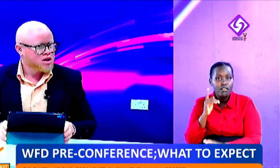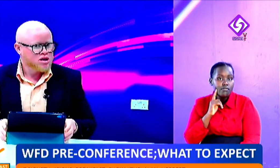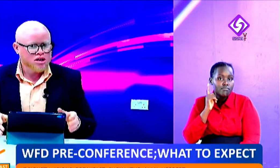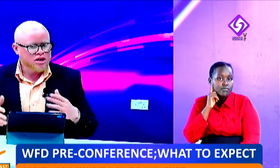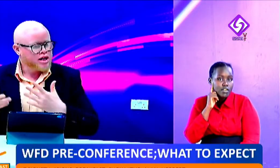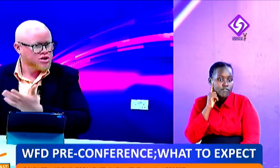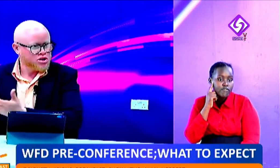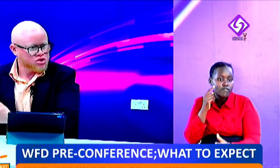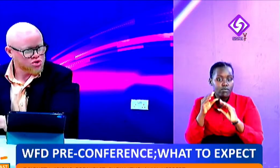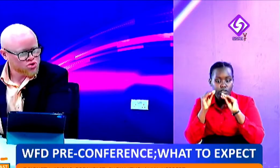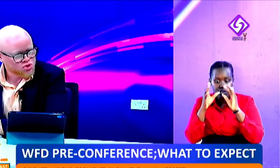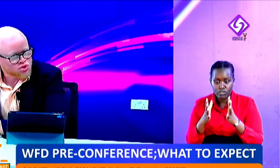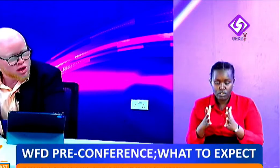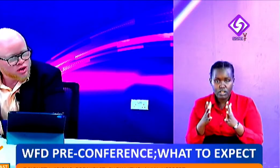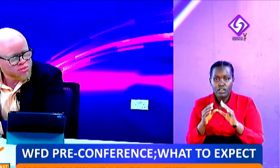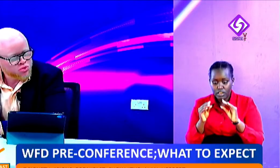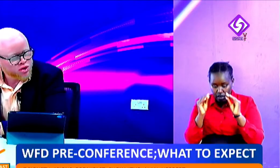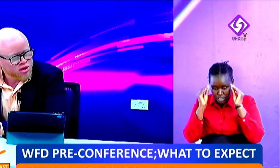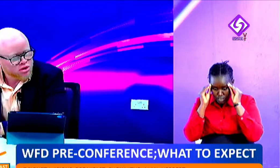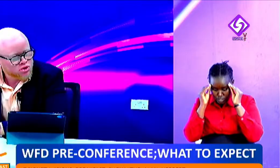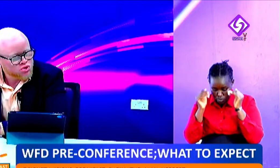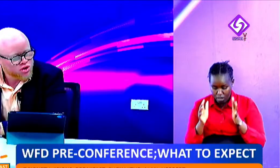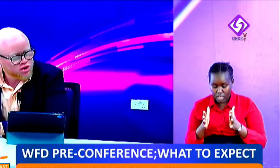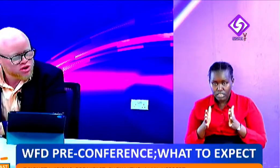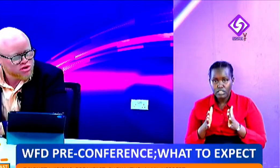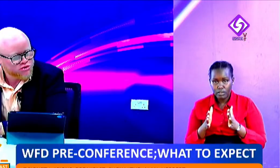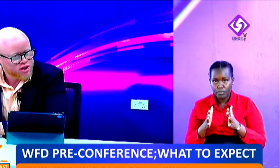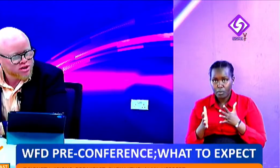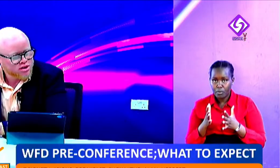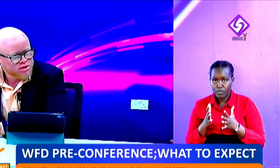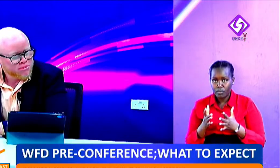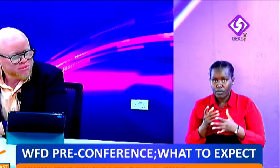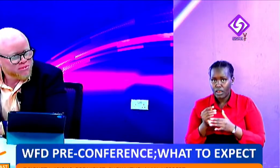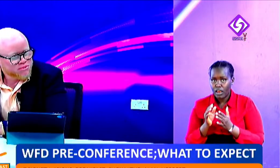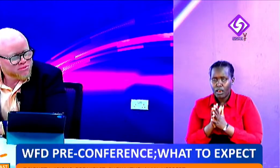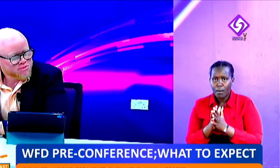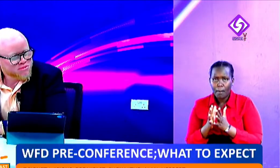integrated in learning institutions a little bit quicker. Don't you think this is a fact?